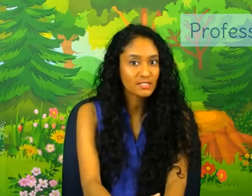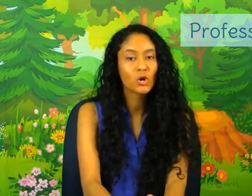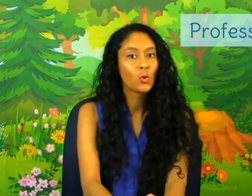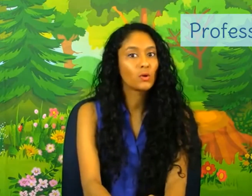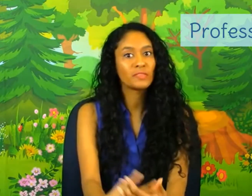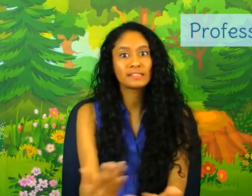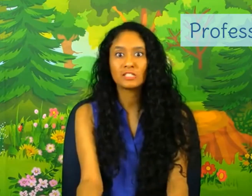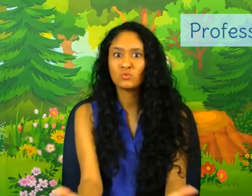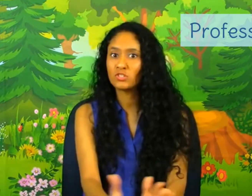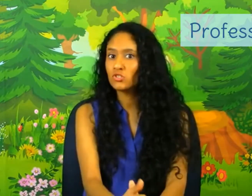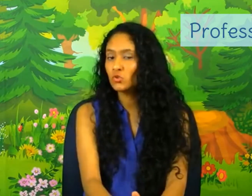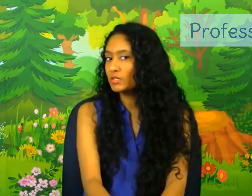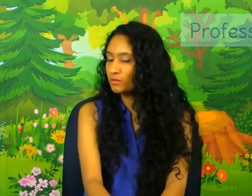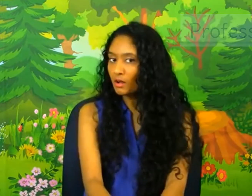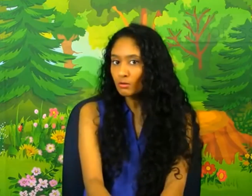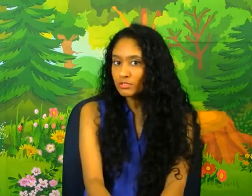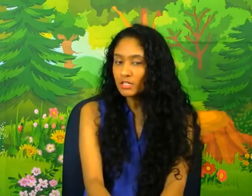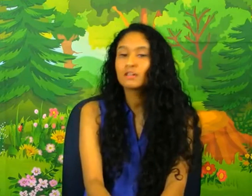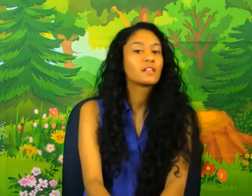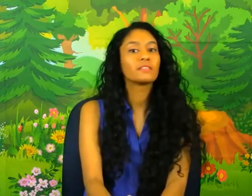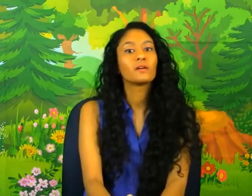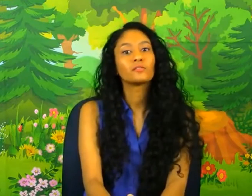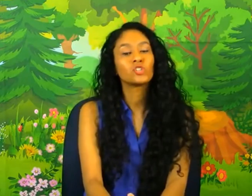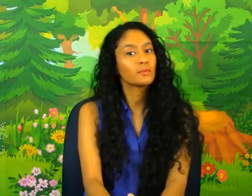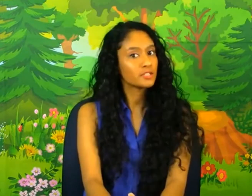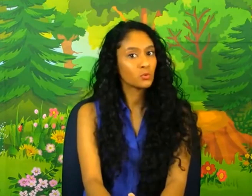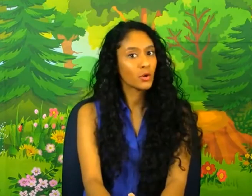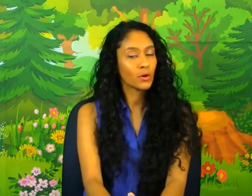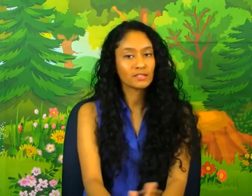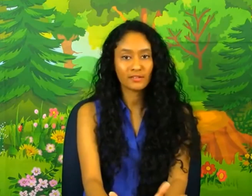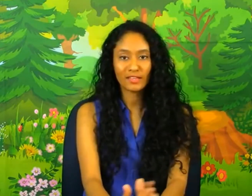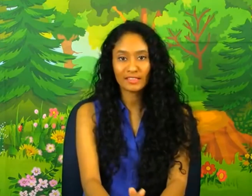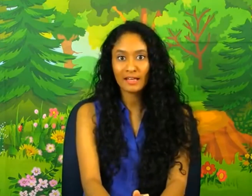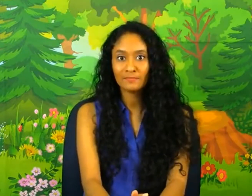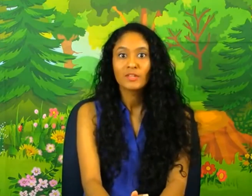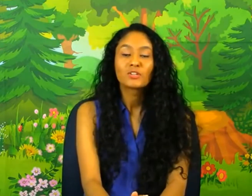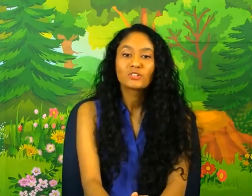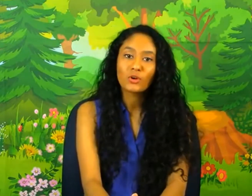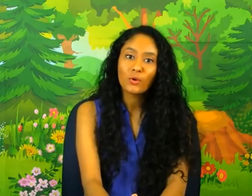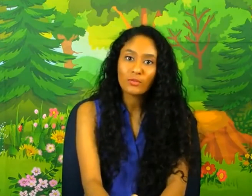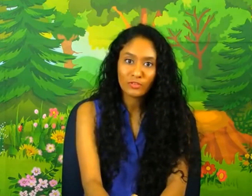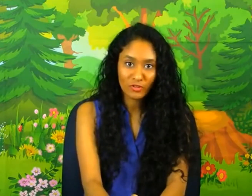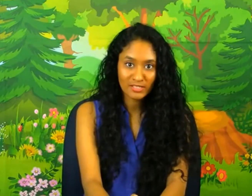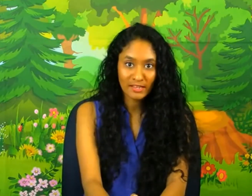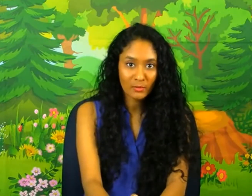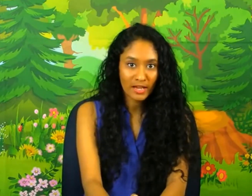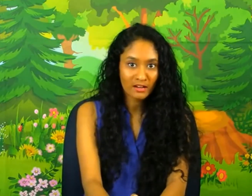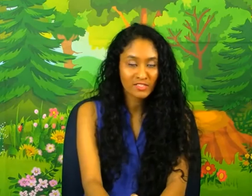or things that you can do when you get older, jobs that you want to work, stuff like that. So the first sign that we have is